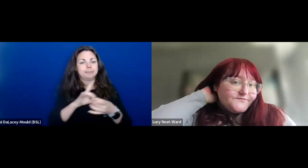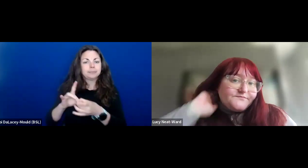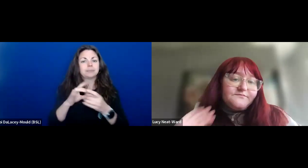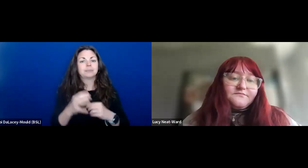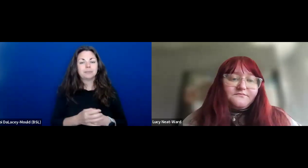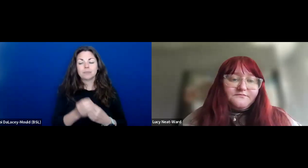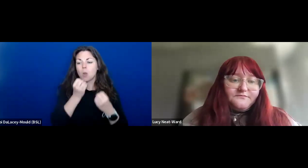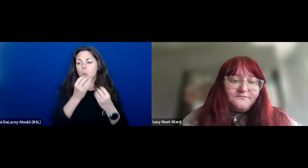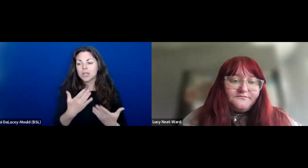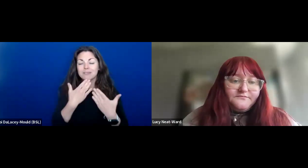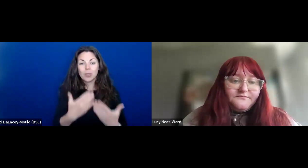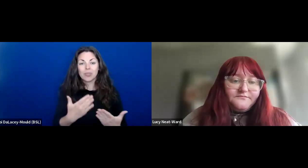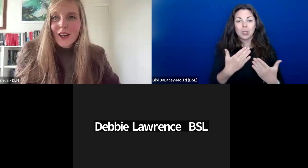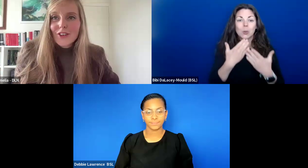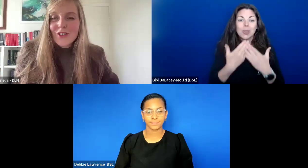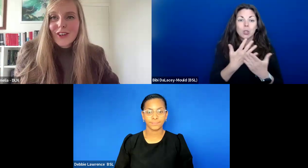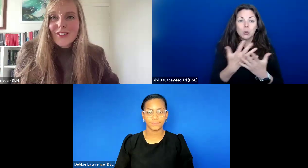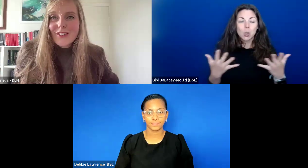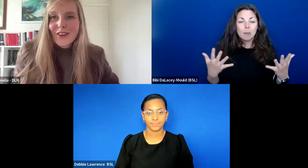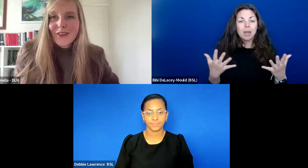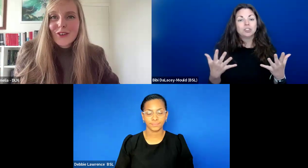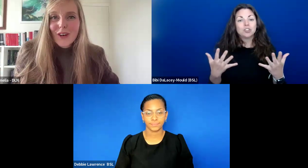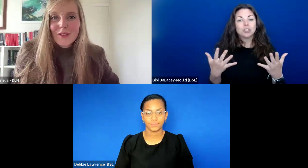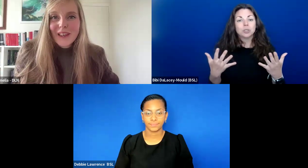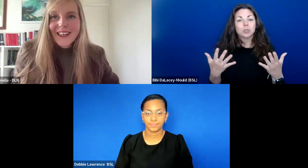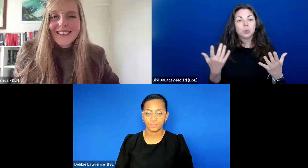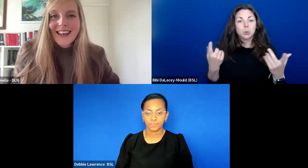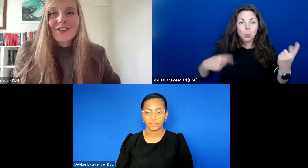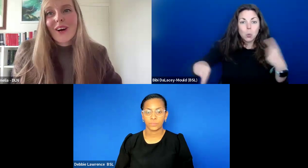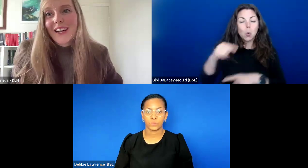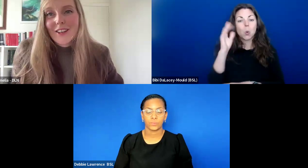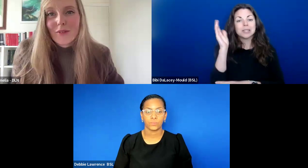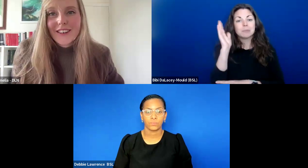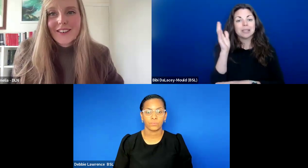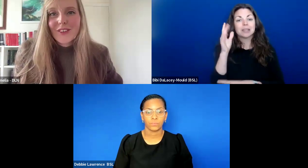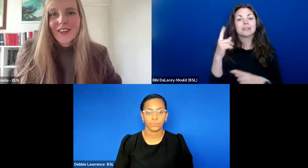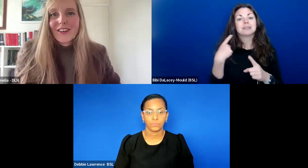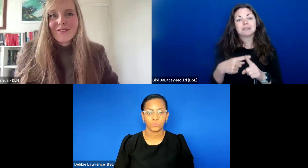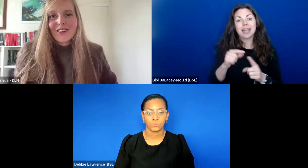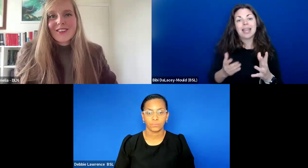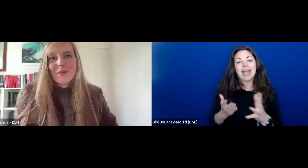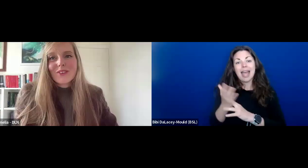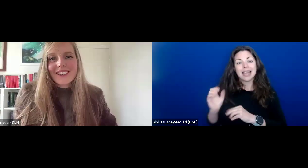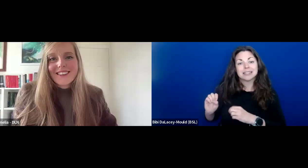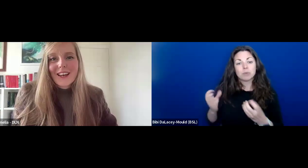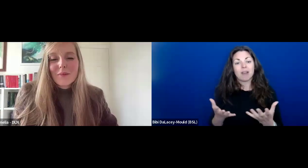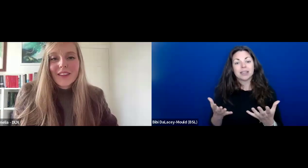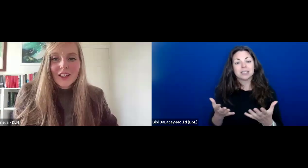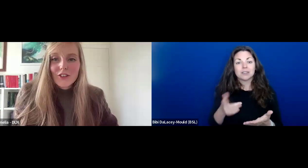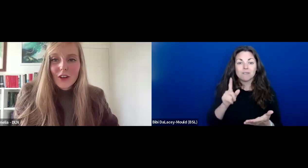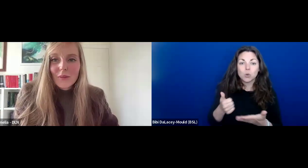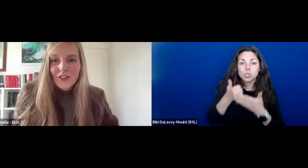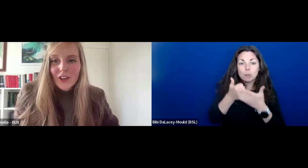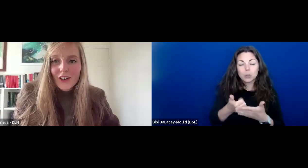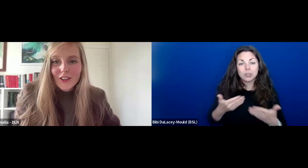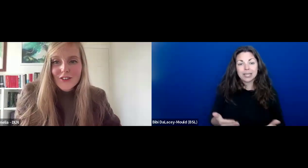Wonderful. Thank you. Thank you so much to all of our speakers and to our access providers for supporting us today. But